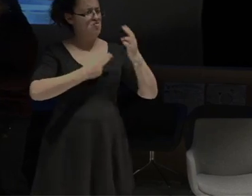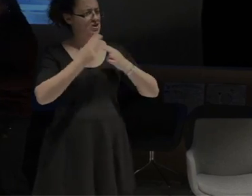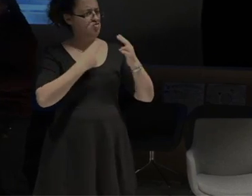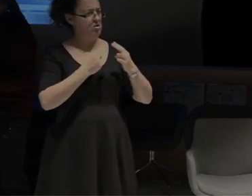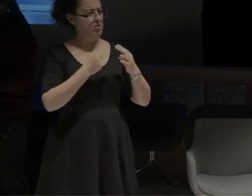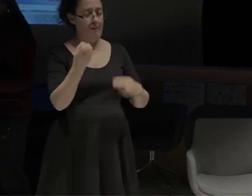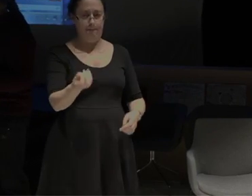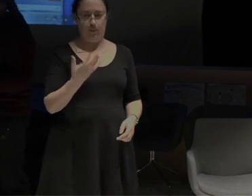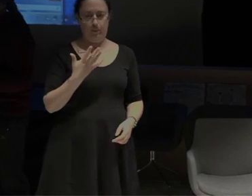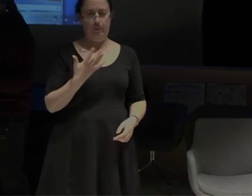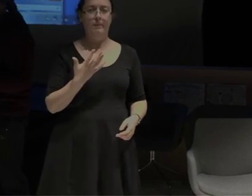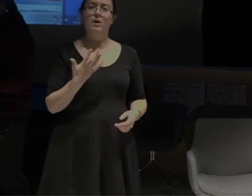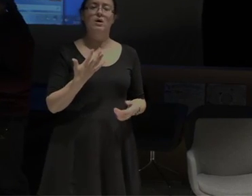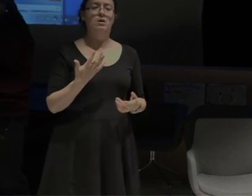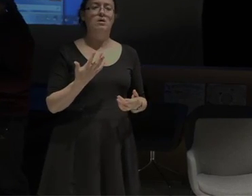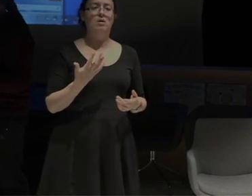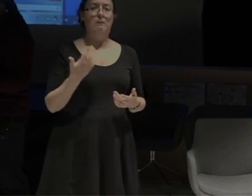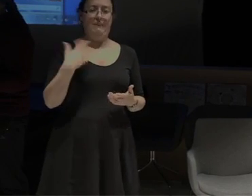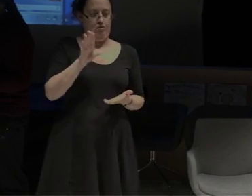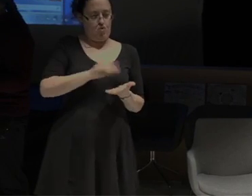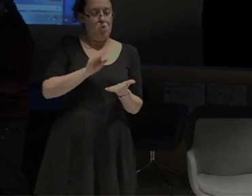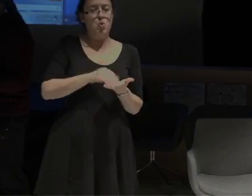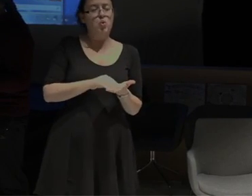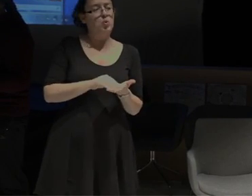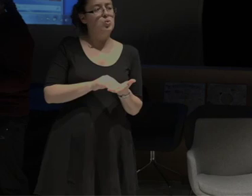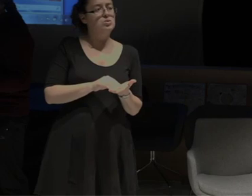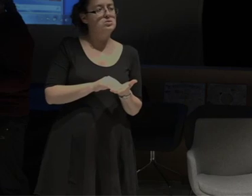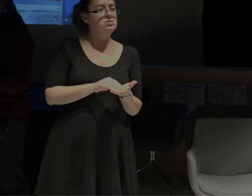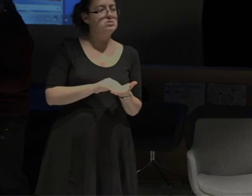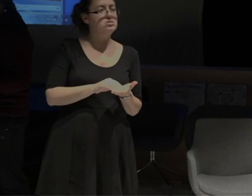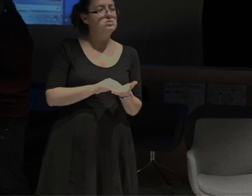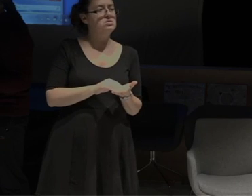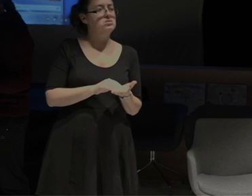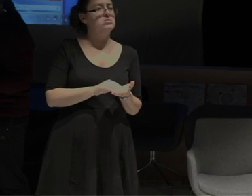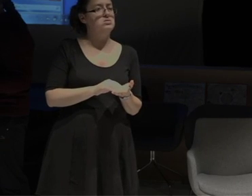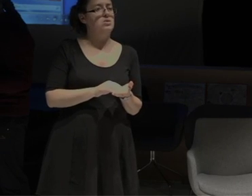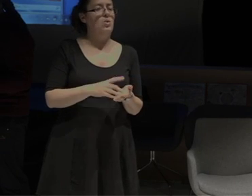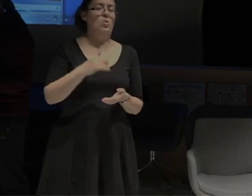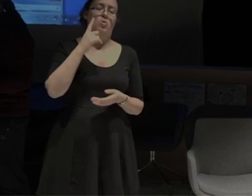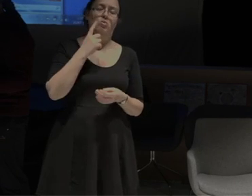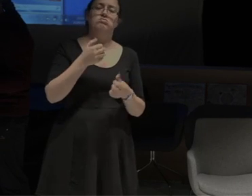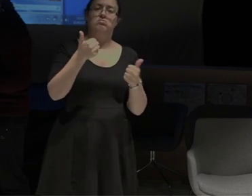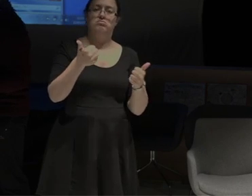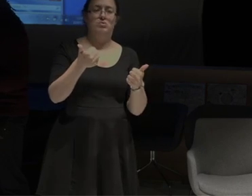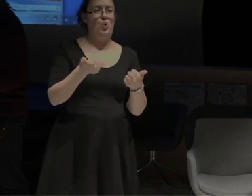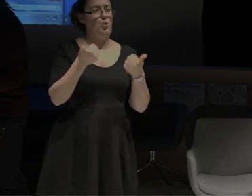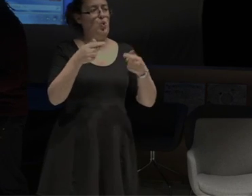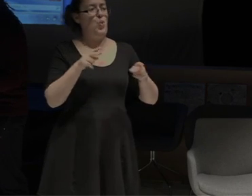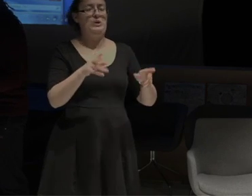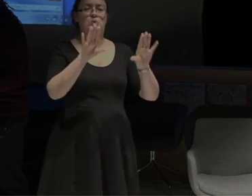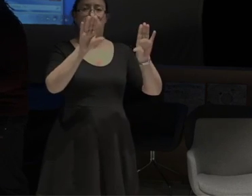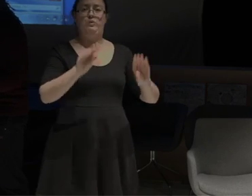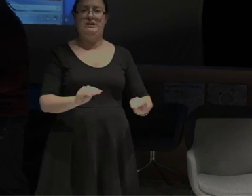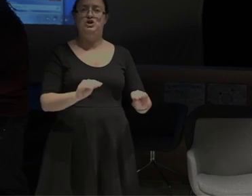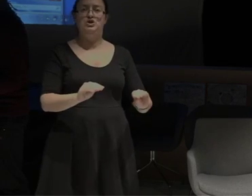this coming through, you know, that it had been recorded. And so we kind of felt that it would be a great way to go out and for people to remember it.